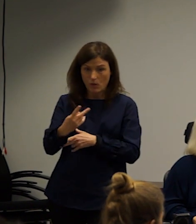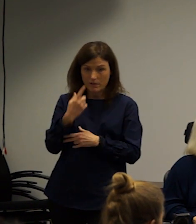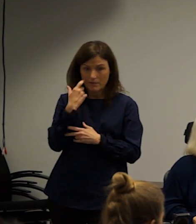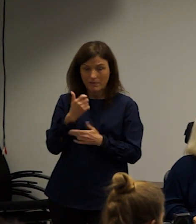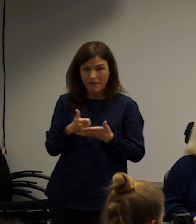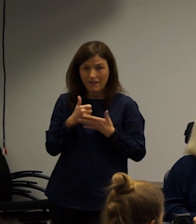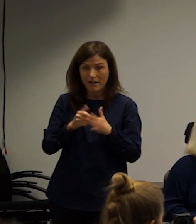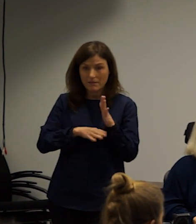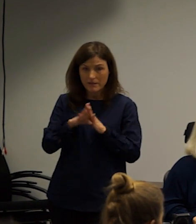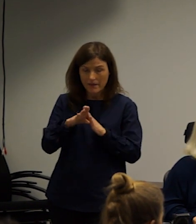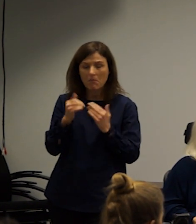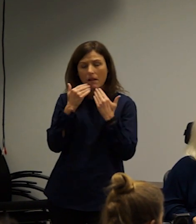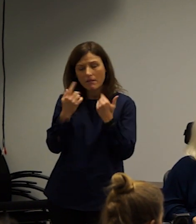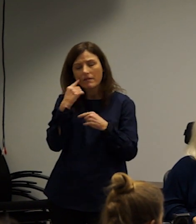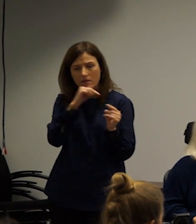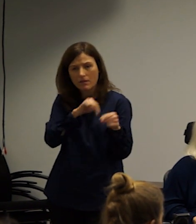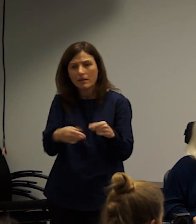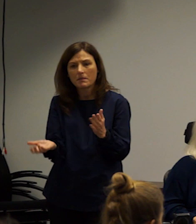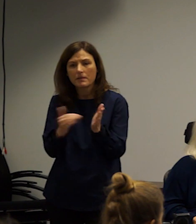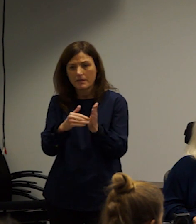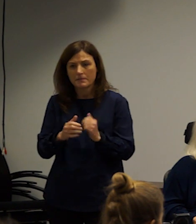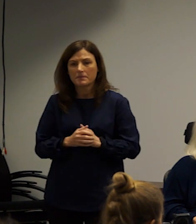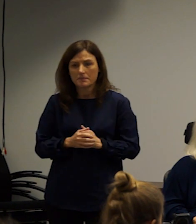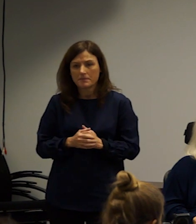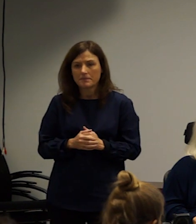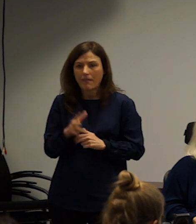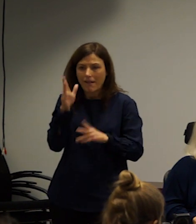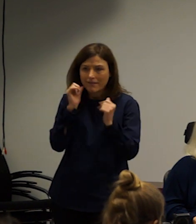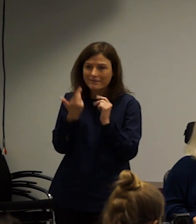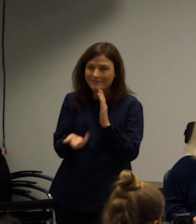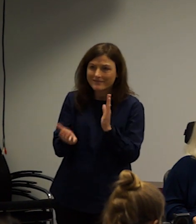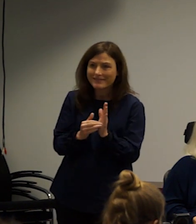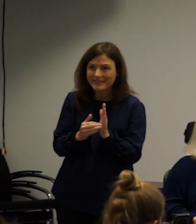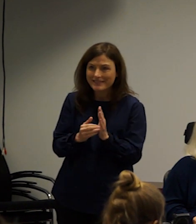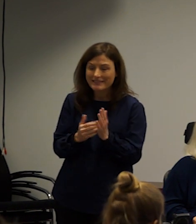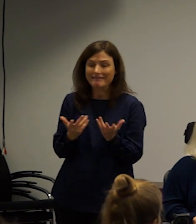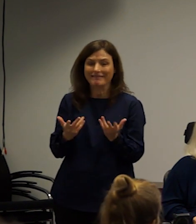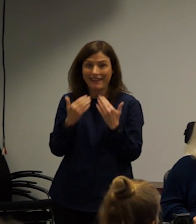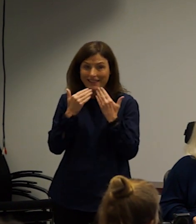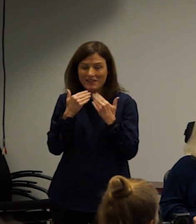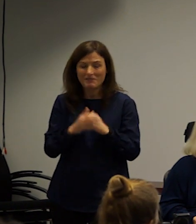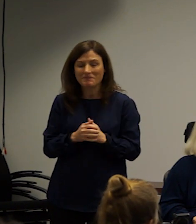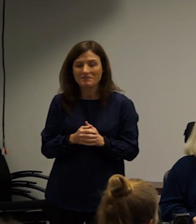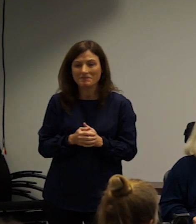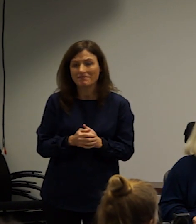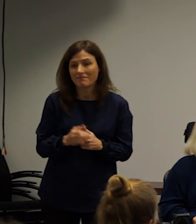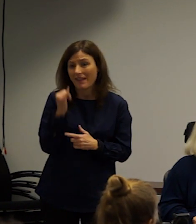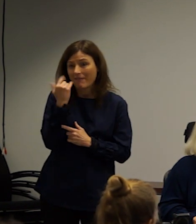develop it, thank you for coming and listening to it again. So.